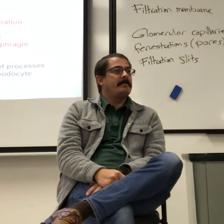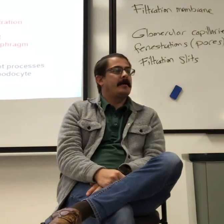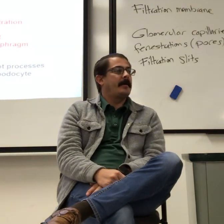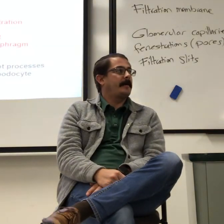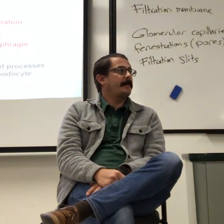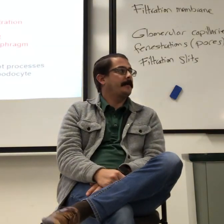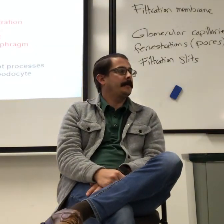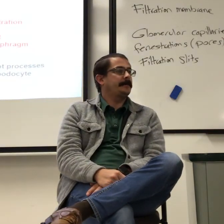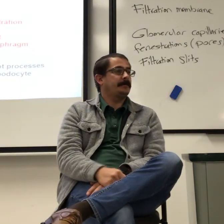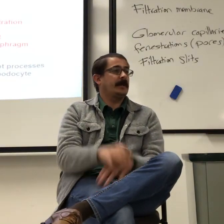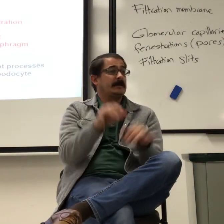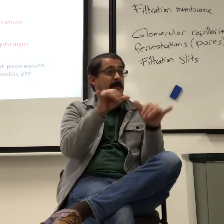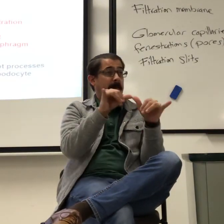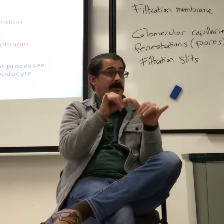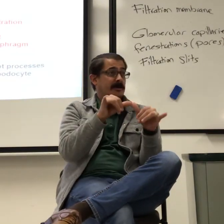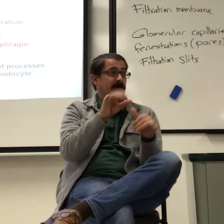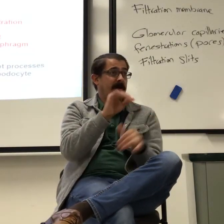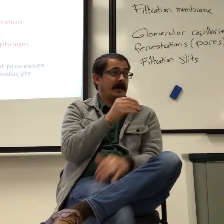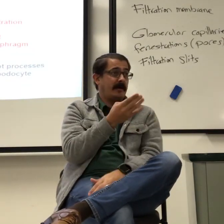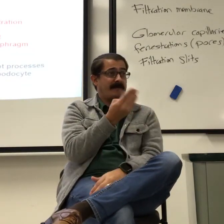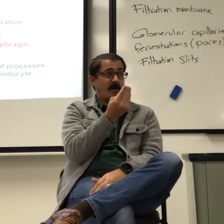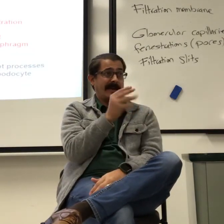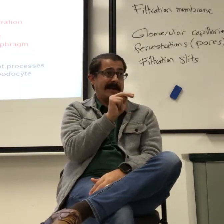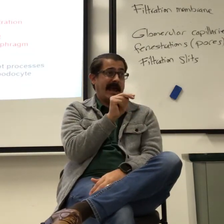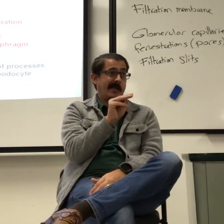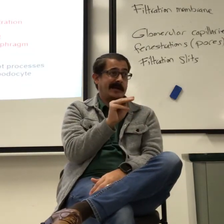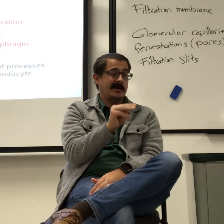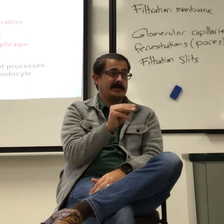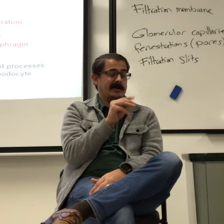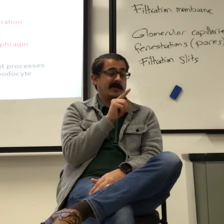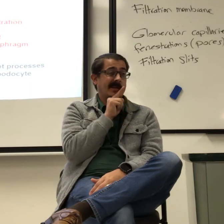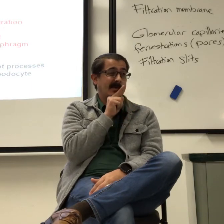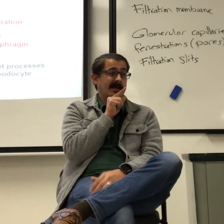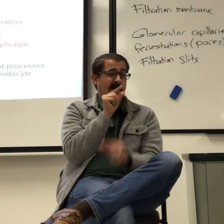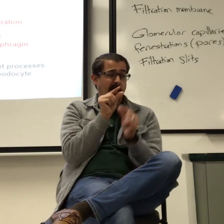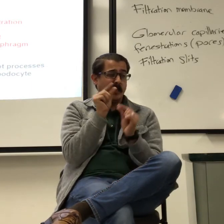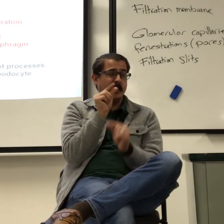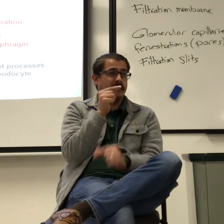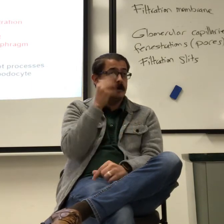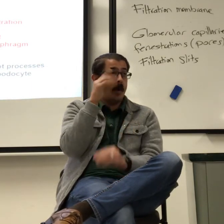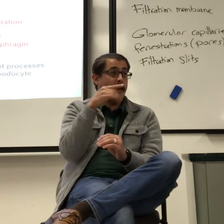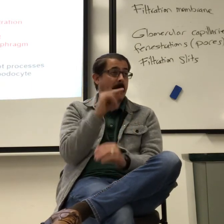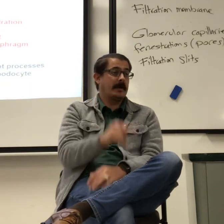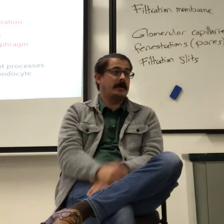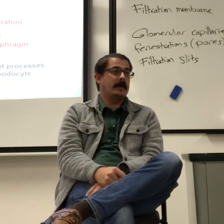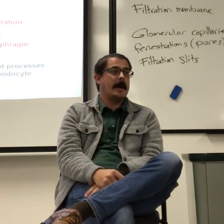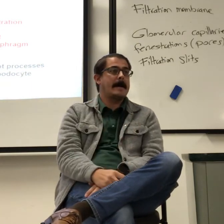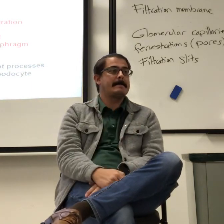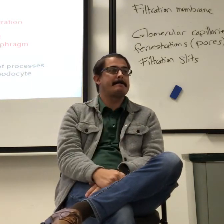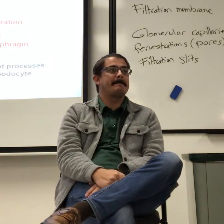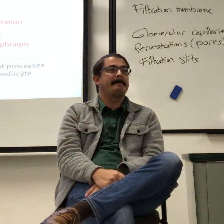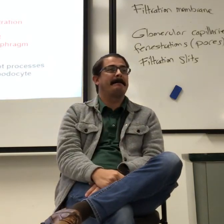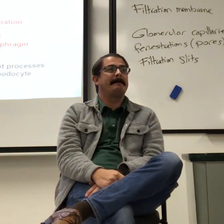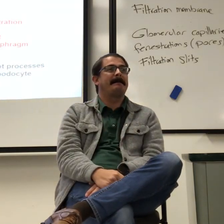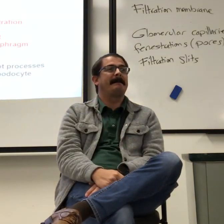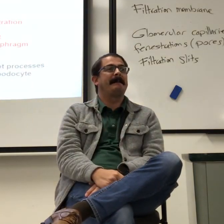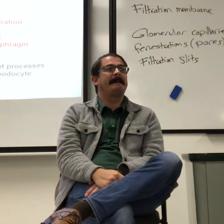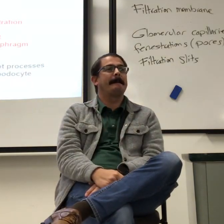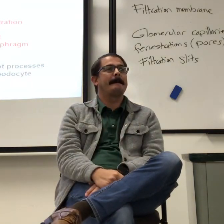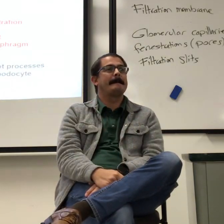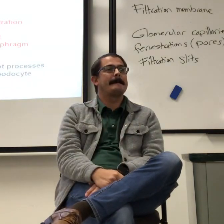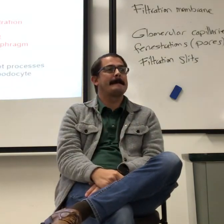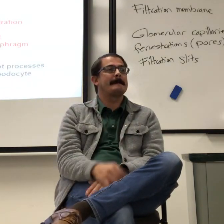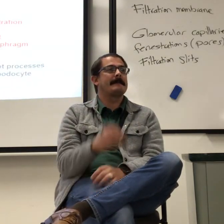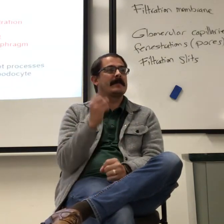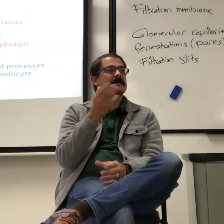And it's been measured, like 14 nanometers, okay? So it's like, we know about it. There's a lot of stuff I'm not